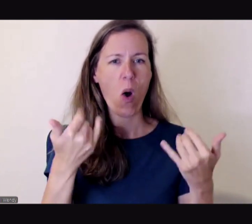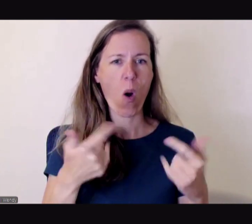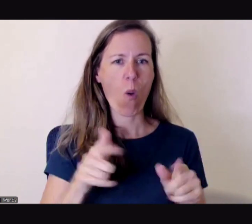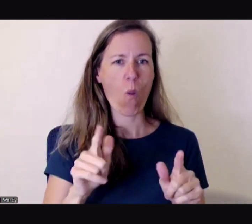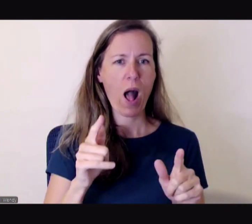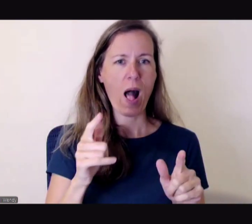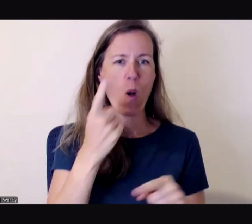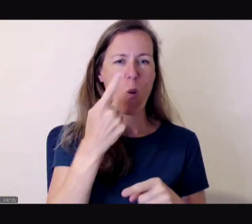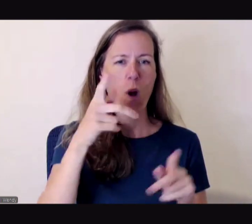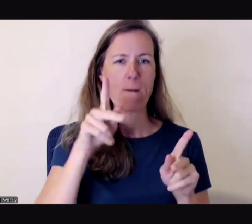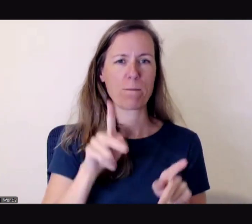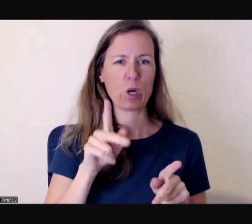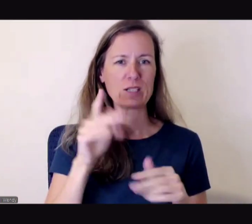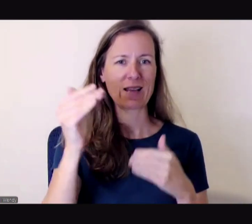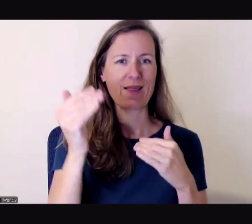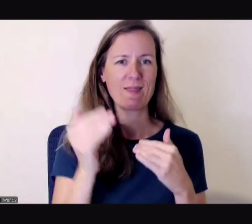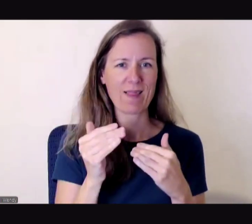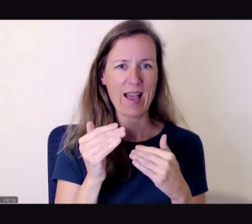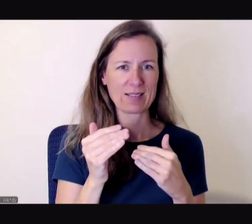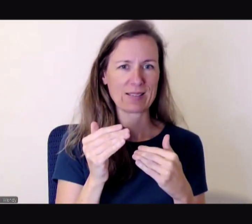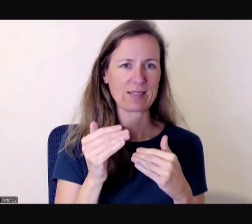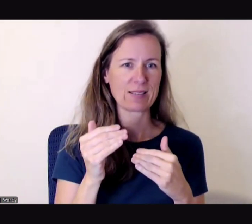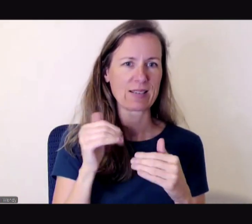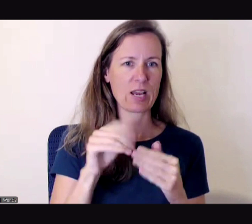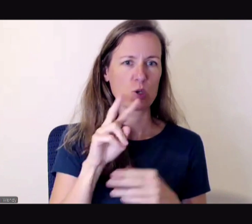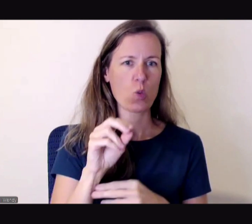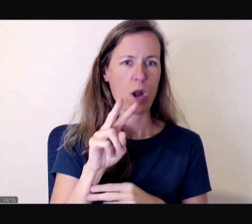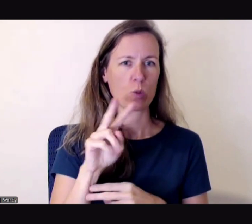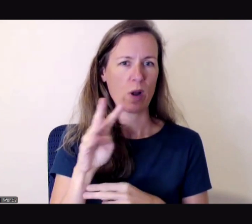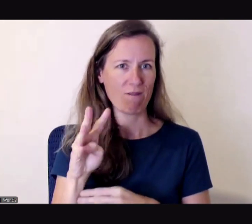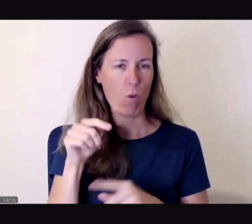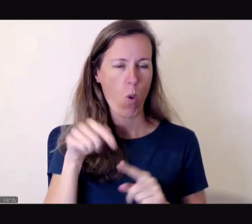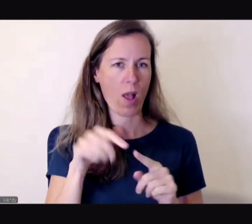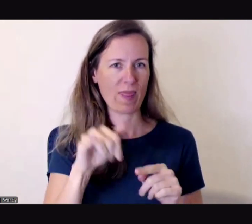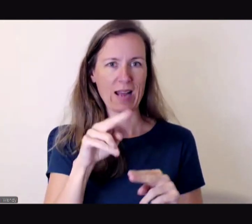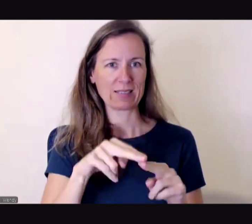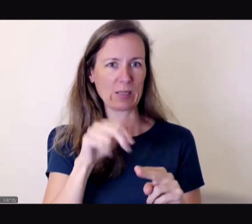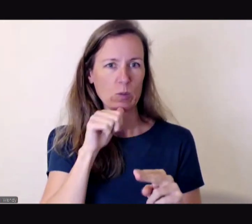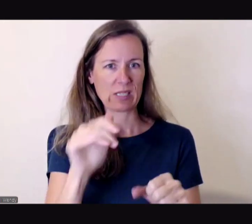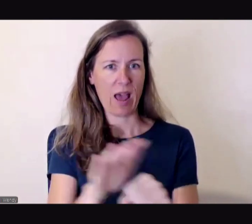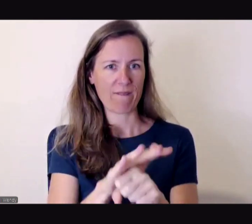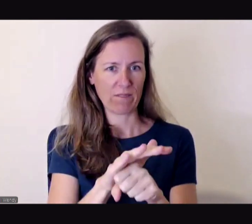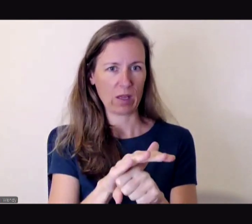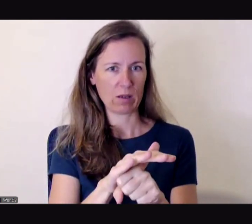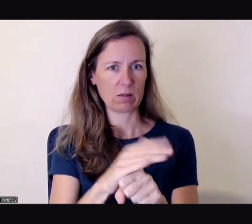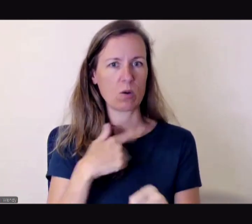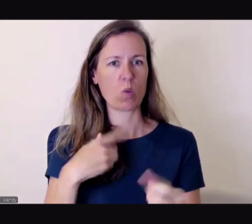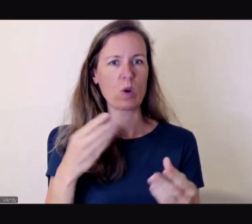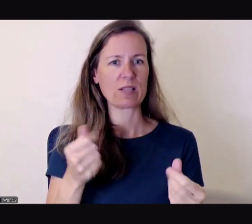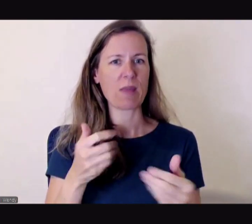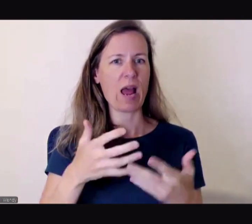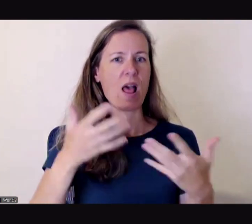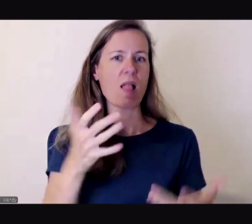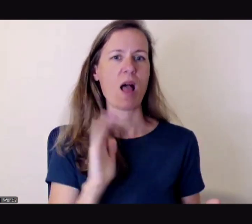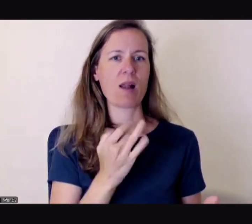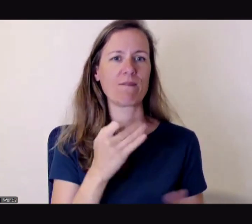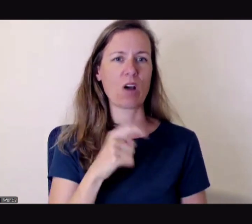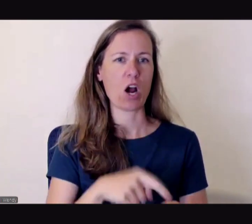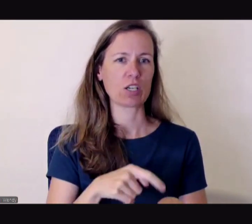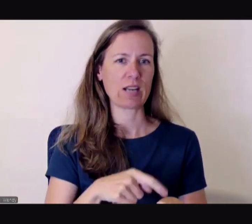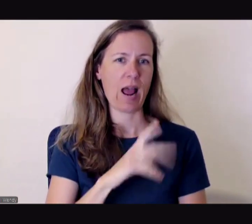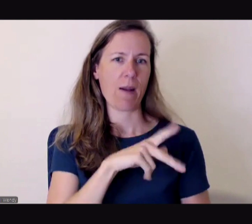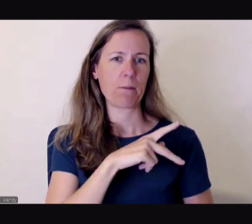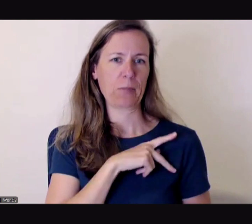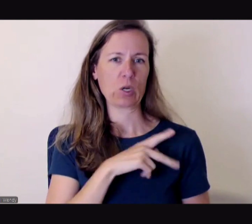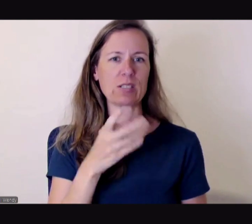personal time over several months prior to an election doing the work, knowing it is a thankless job. We accept that when